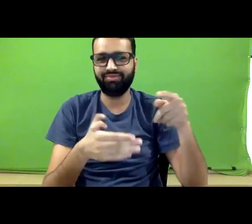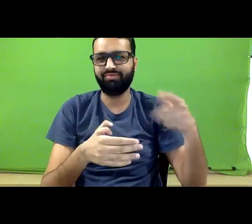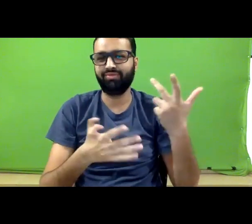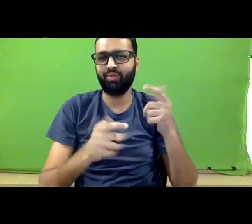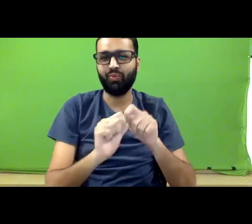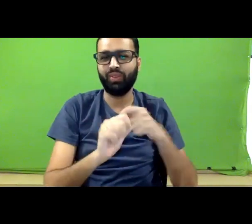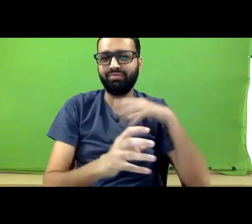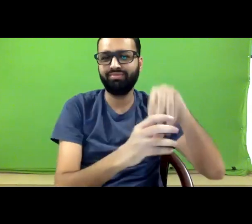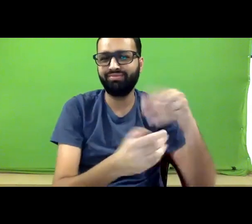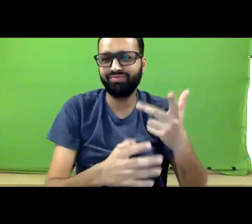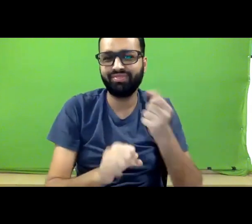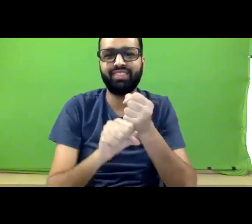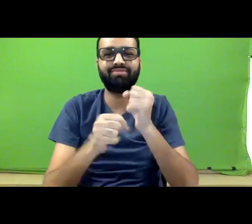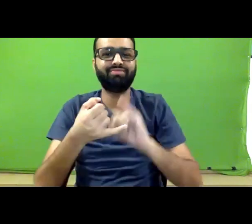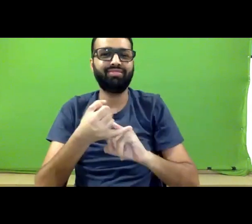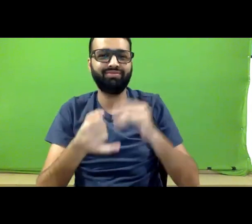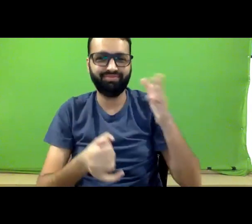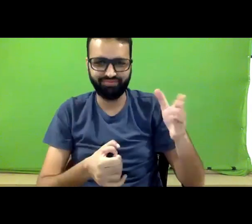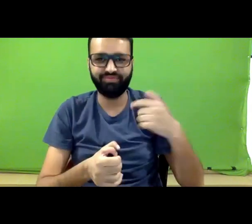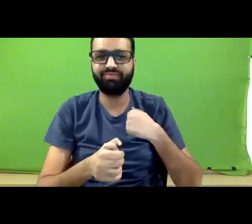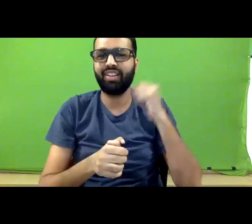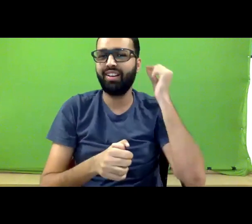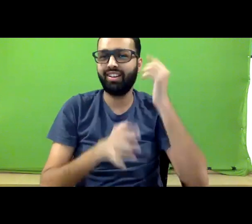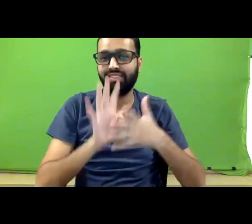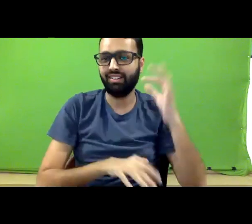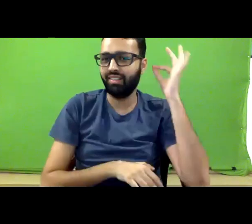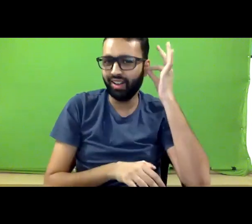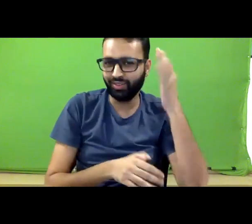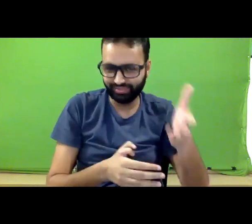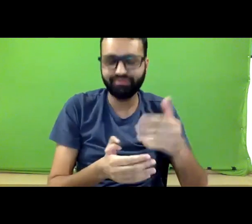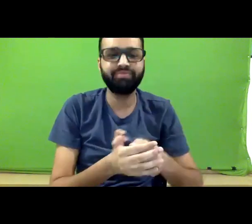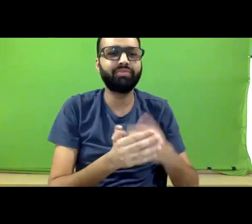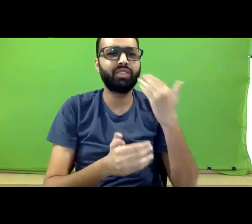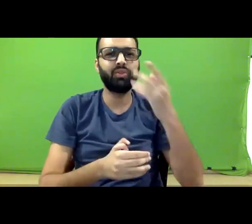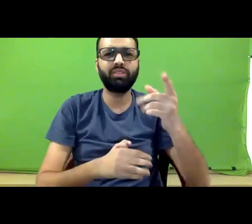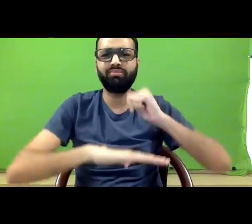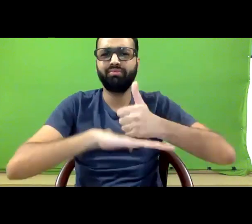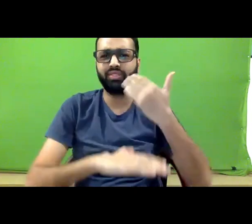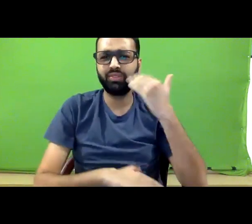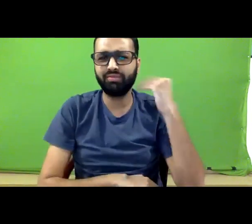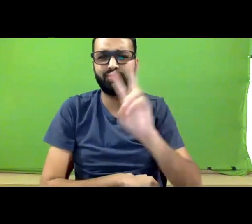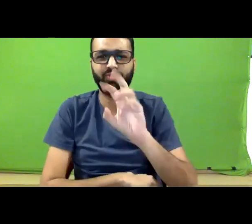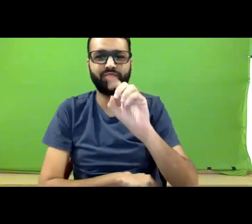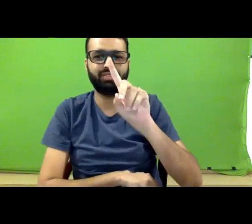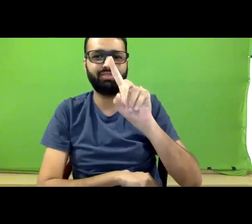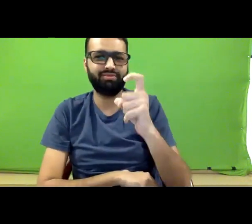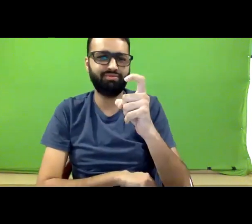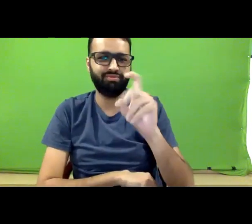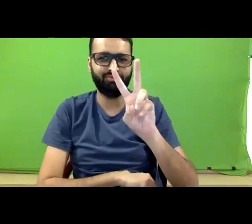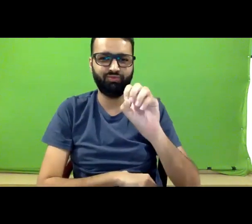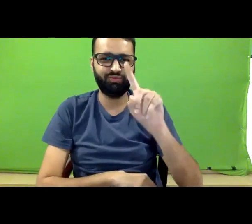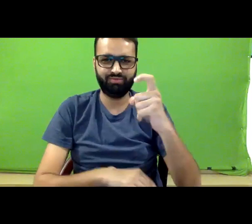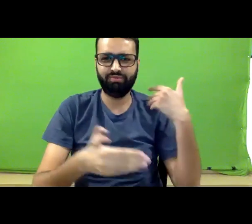Yadi, from so long that I've been a part of it, and I'm the General Secretary of Yadi. That's my sign name, Rahul. And it was set up